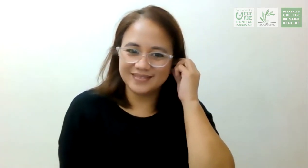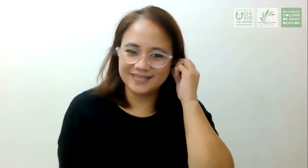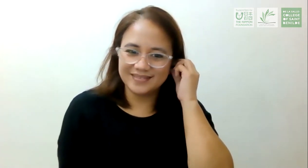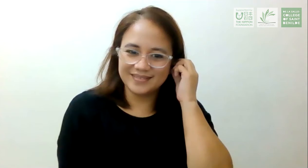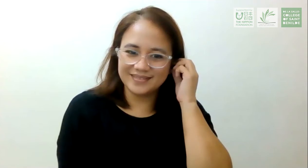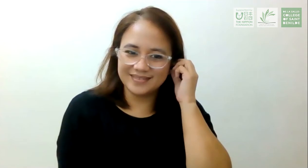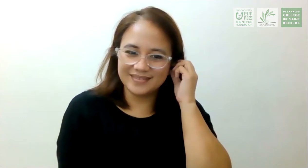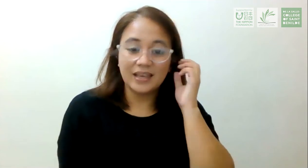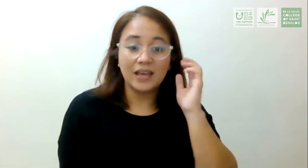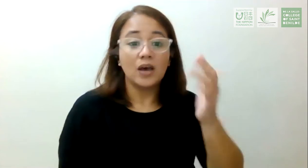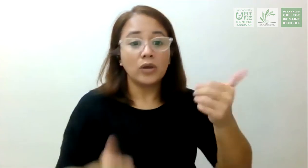take a break.